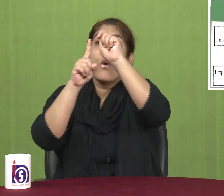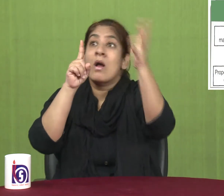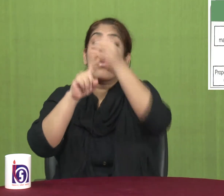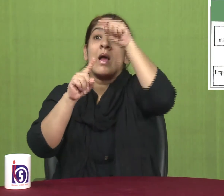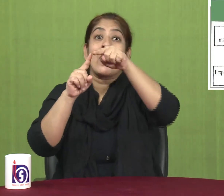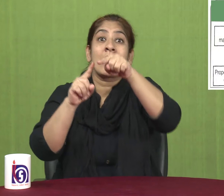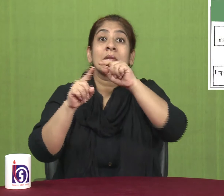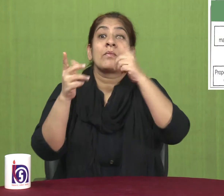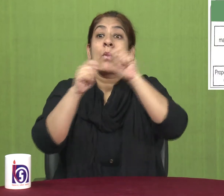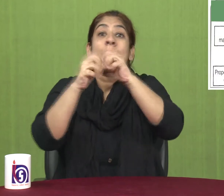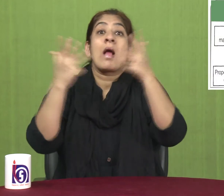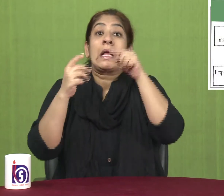Objectives of financial planning.